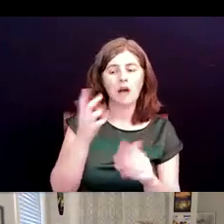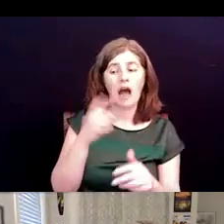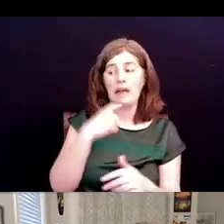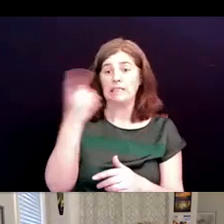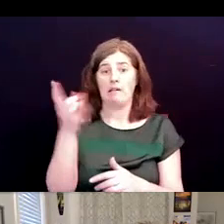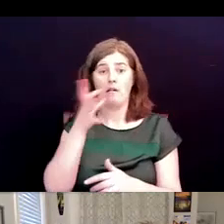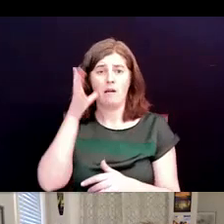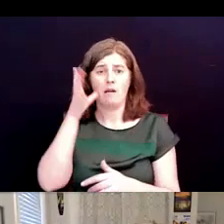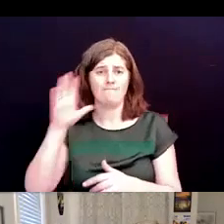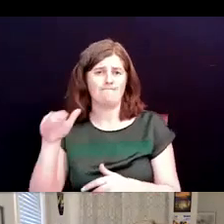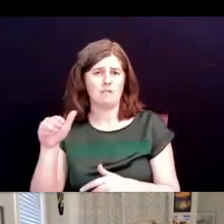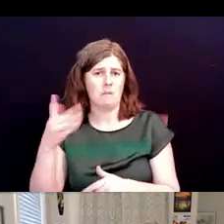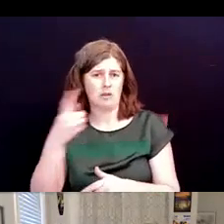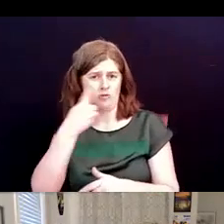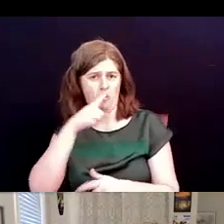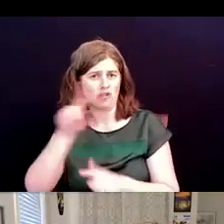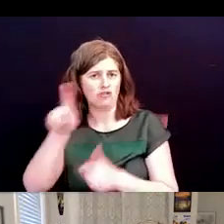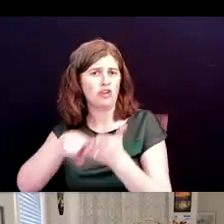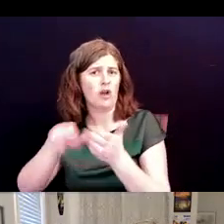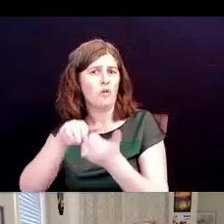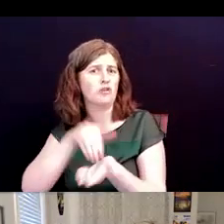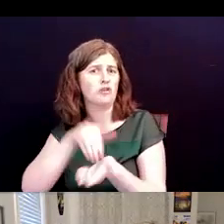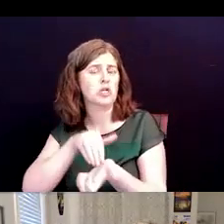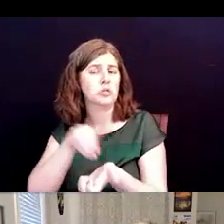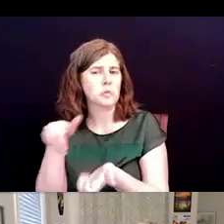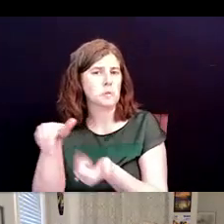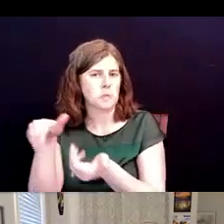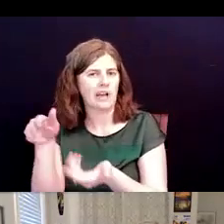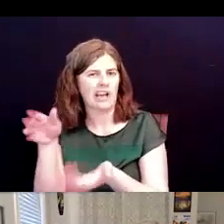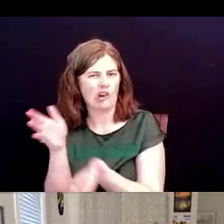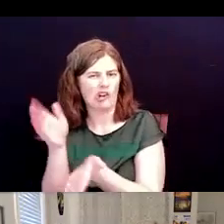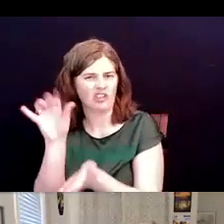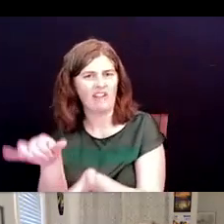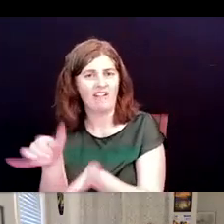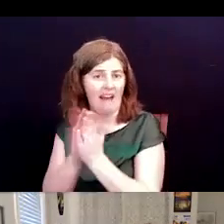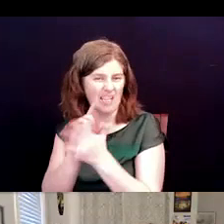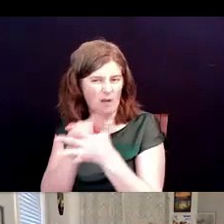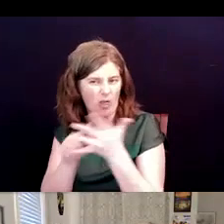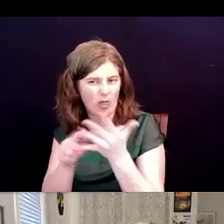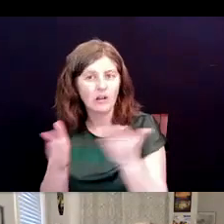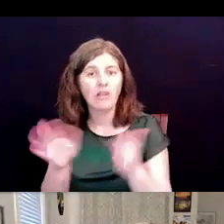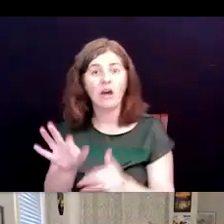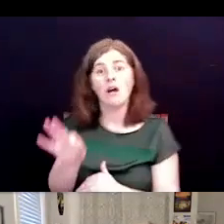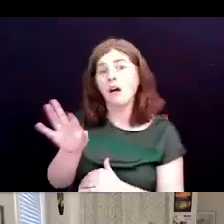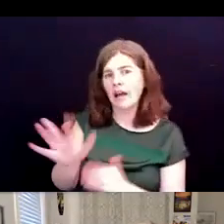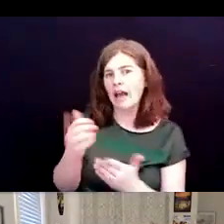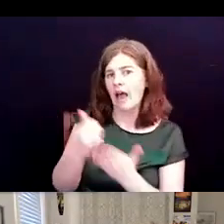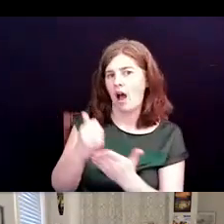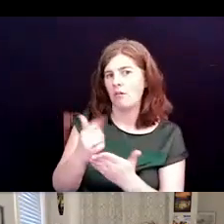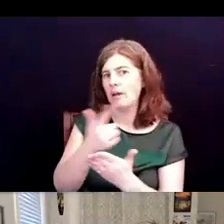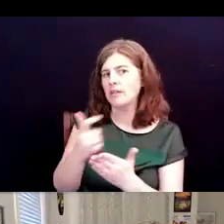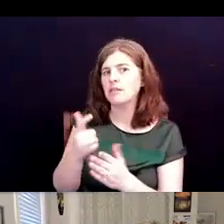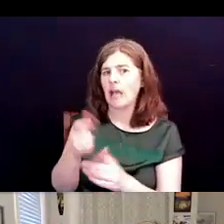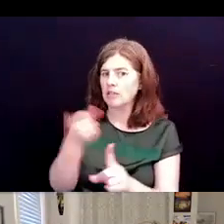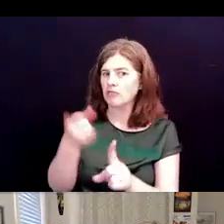parent, you might want to get that looked at. Maybe check in with your pediatrician, check in with your doctor, ask about those things. That can be a big deal because it has direct impact